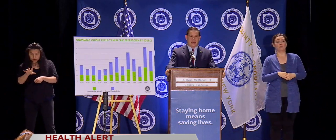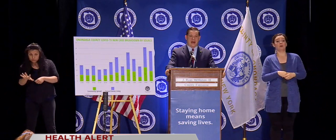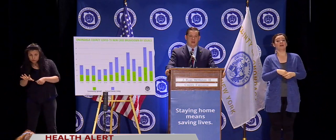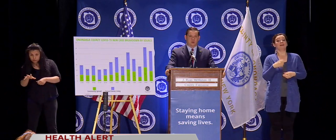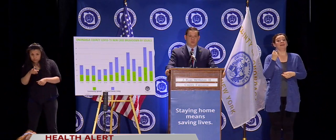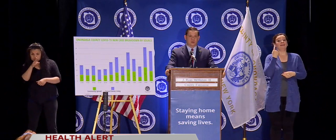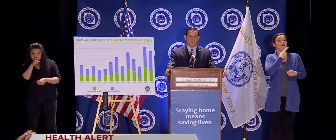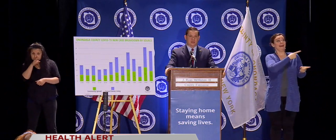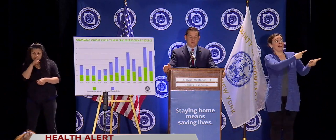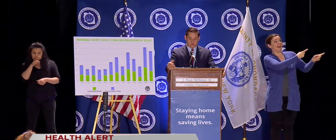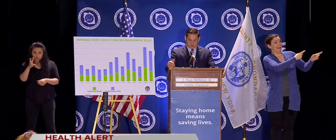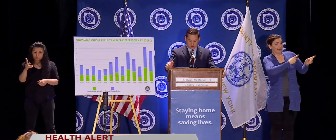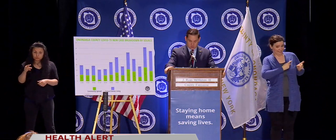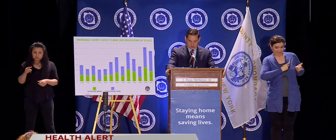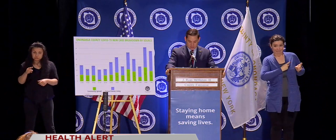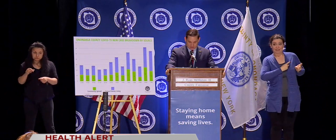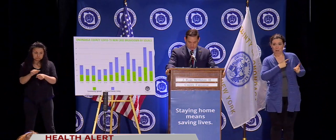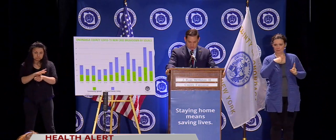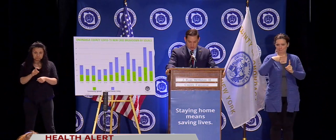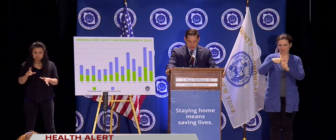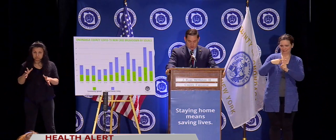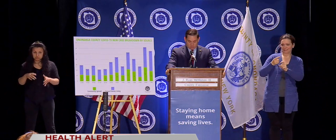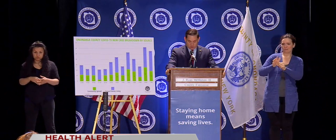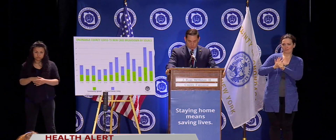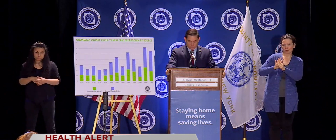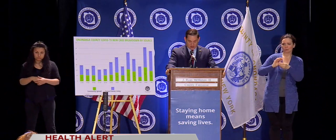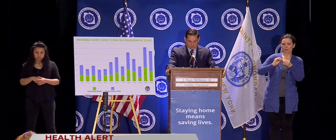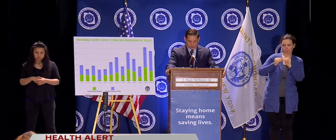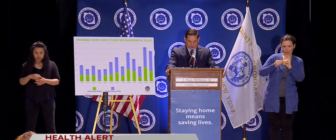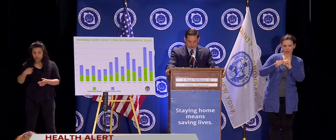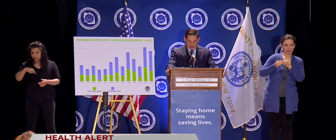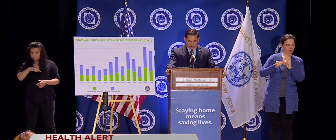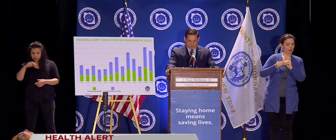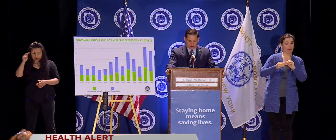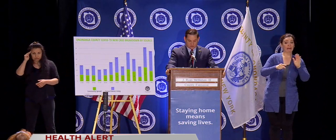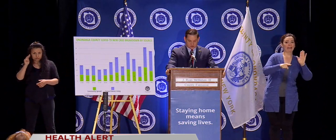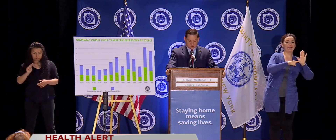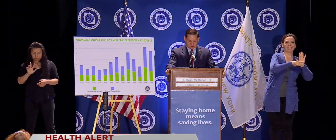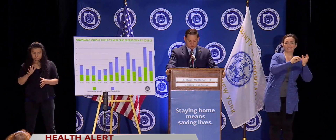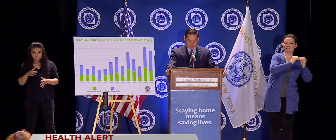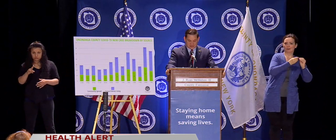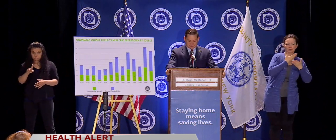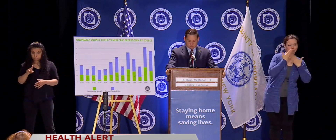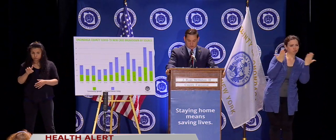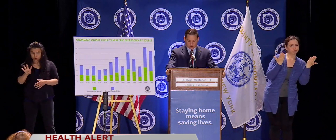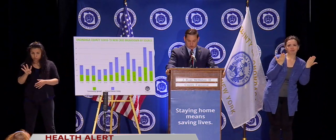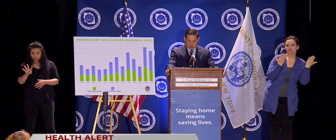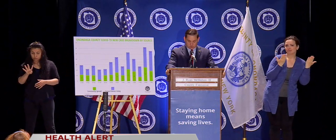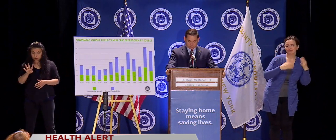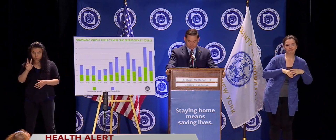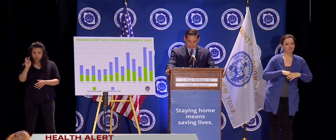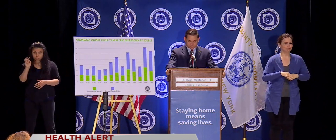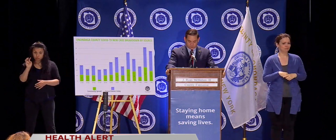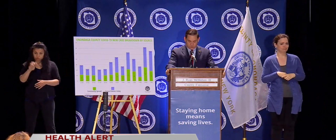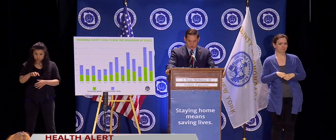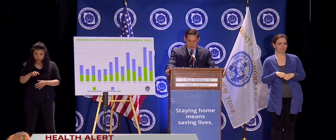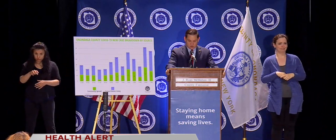is a little bit higher when you look at those tests. But we've had 14,573 tests have been returned.